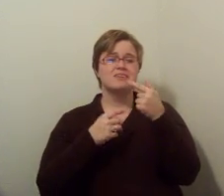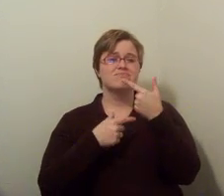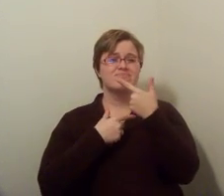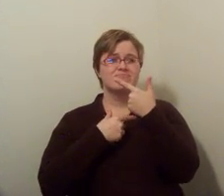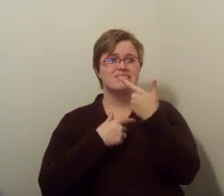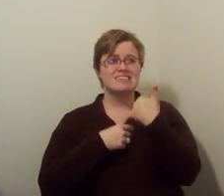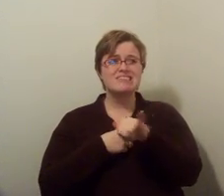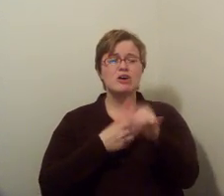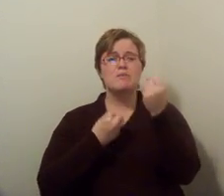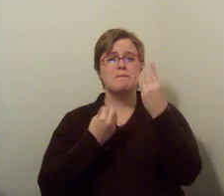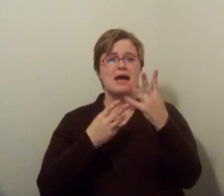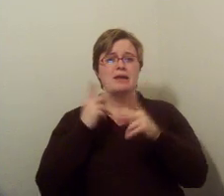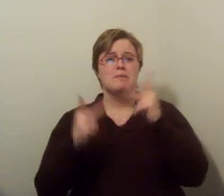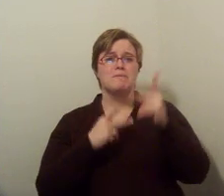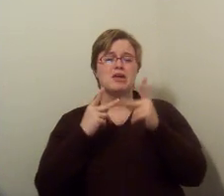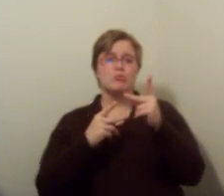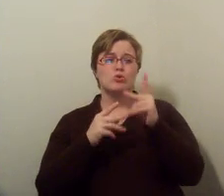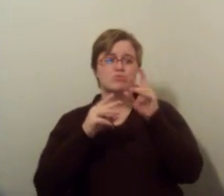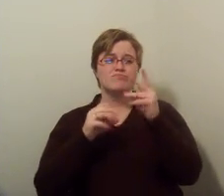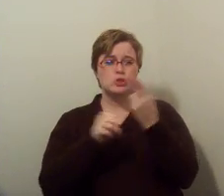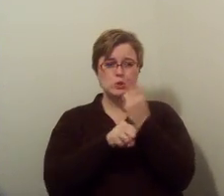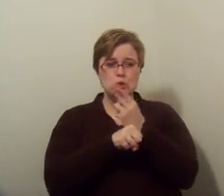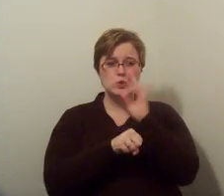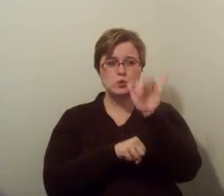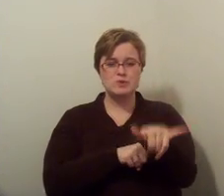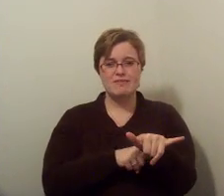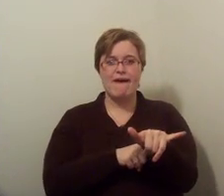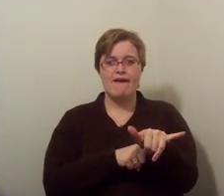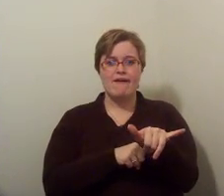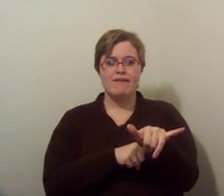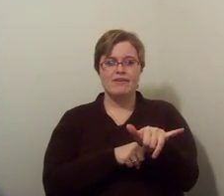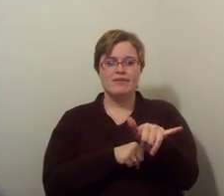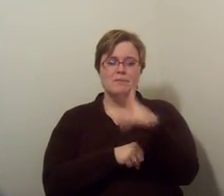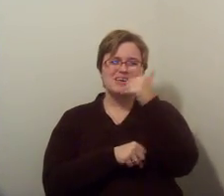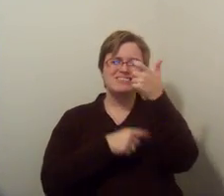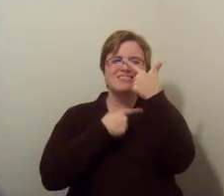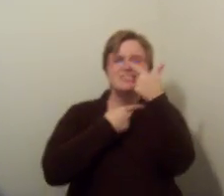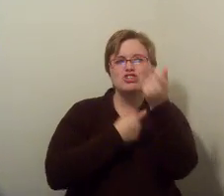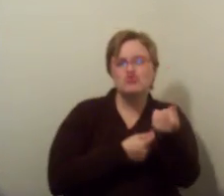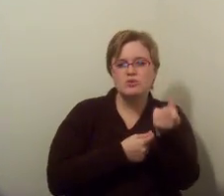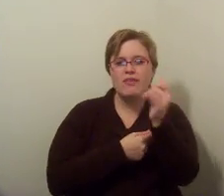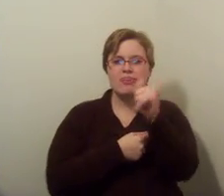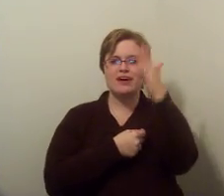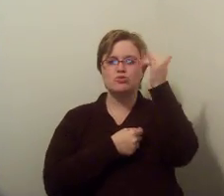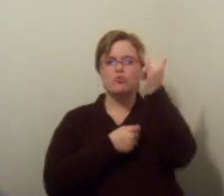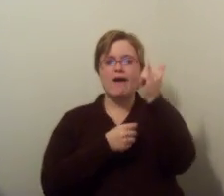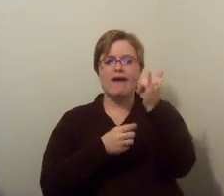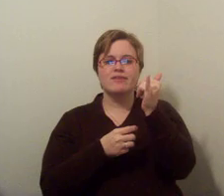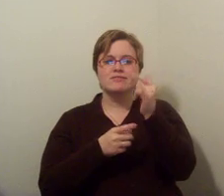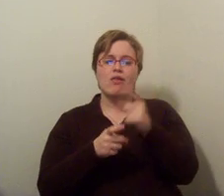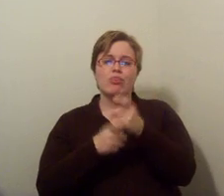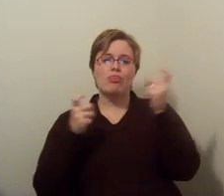being done with it. And so that's why we have such a large part of our component is really focused on that film-based